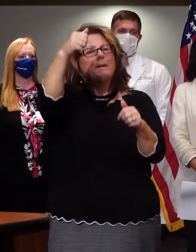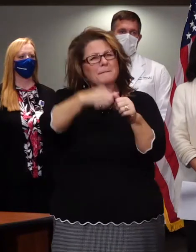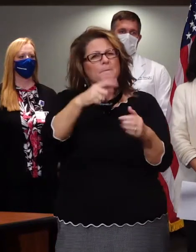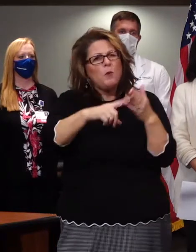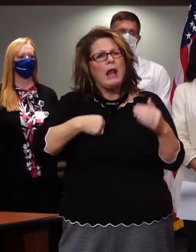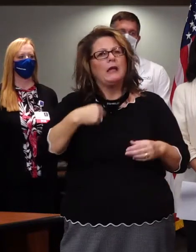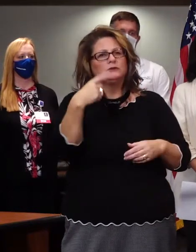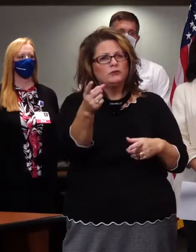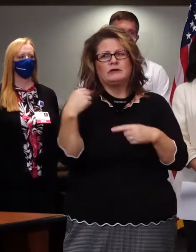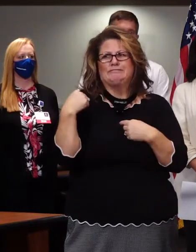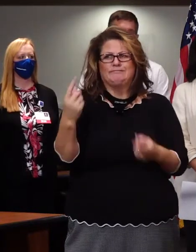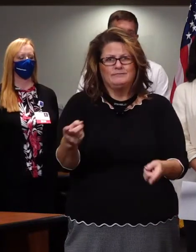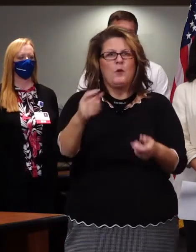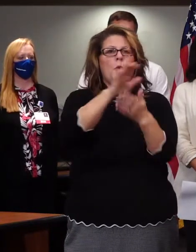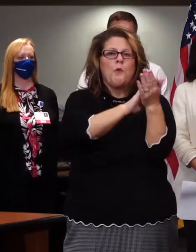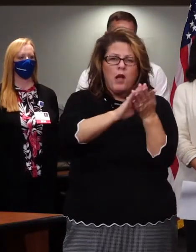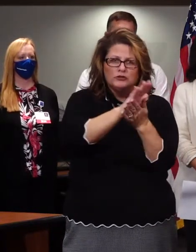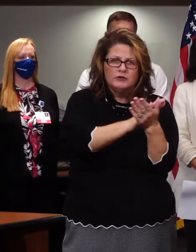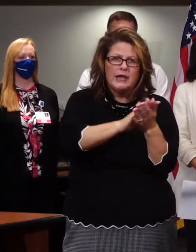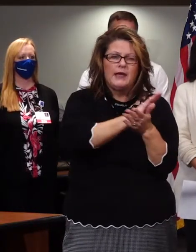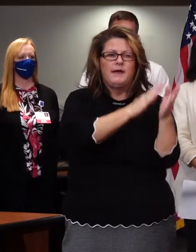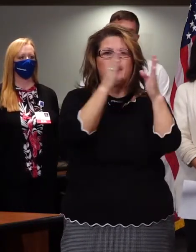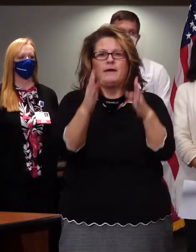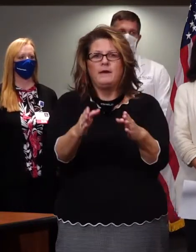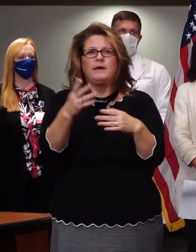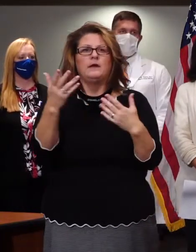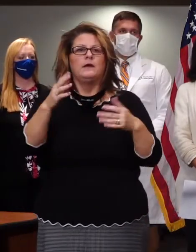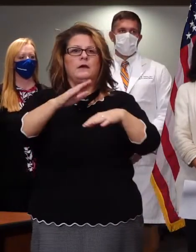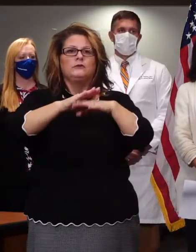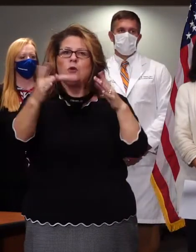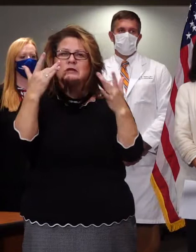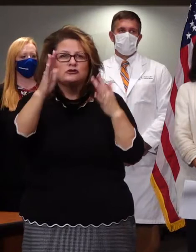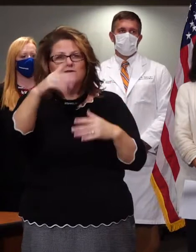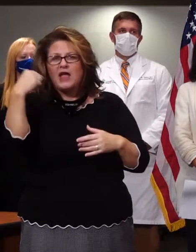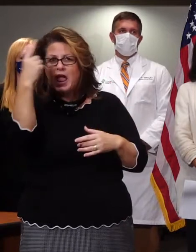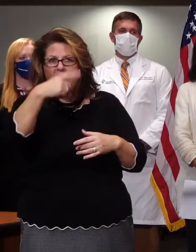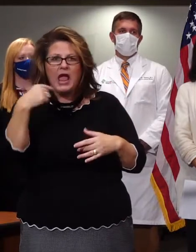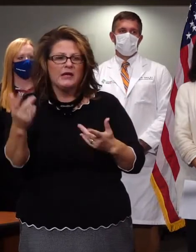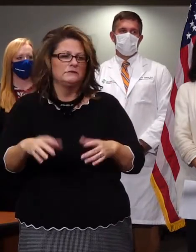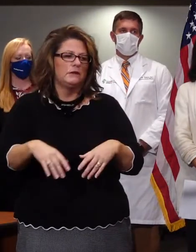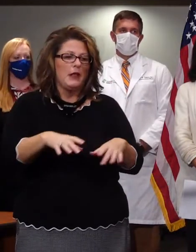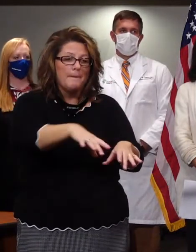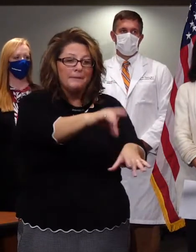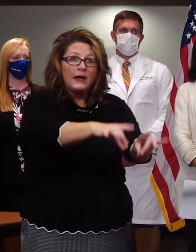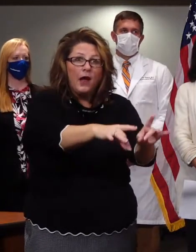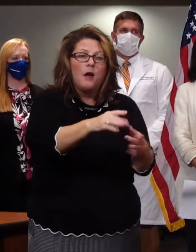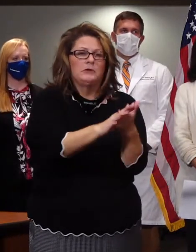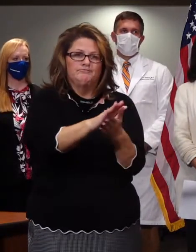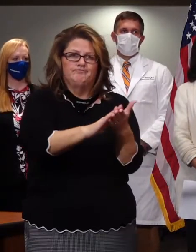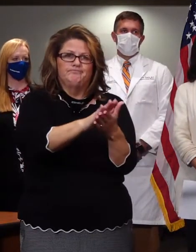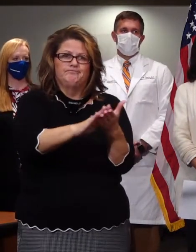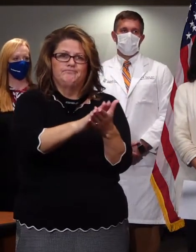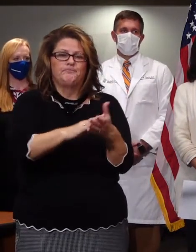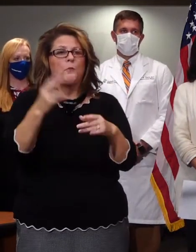you're supposed to do. Wash your hands, keep your hands away from your face, you pick things up from things you touch,